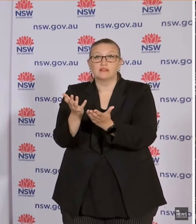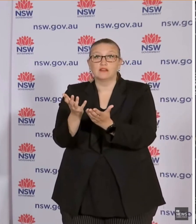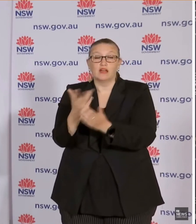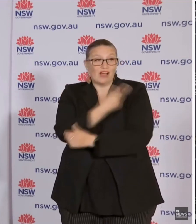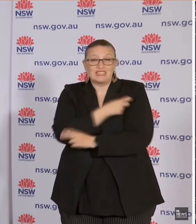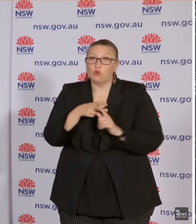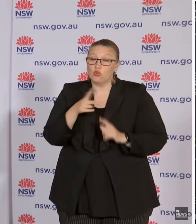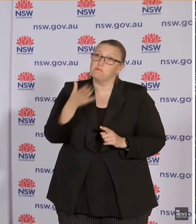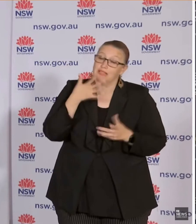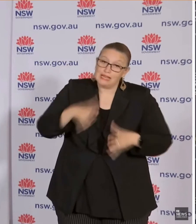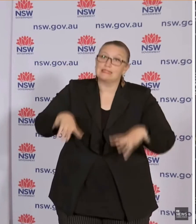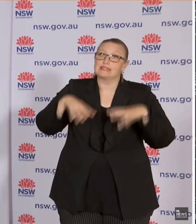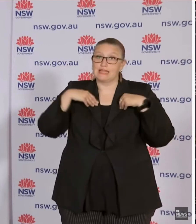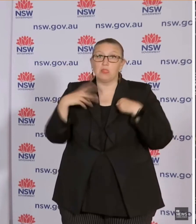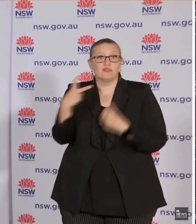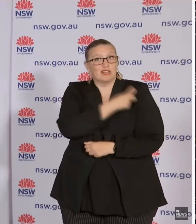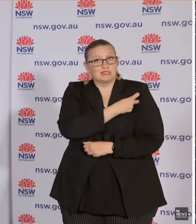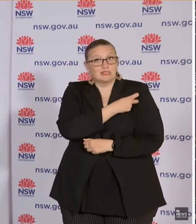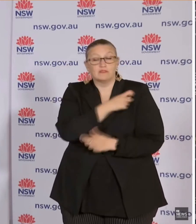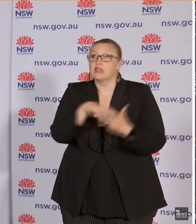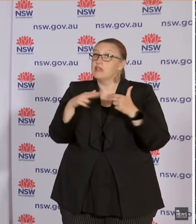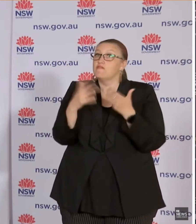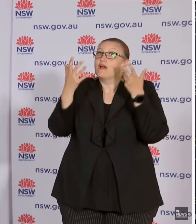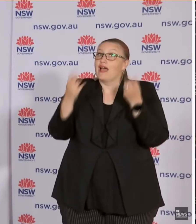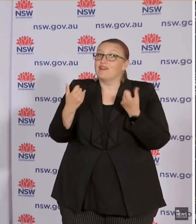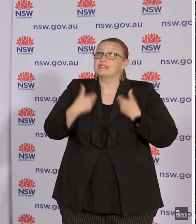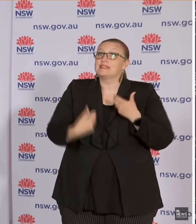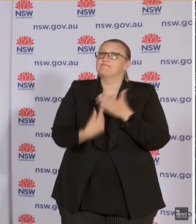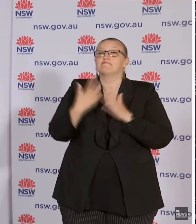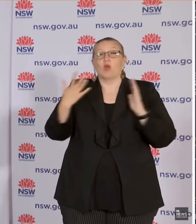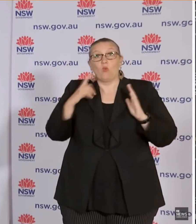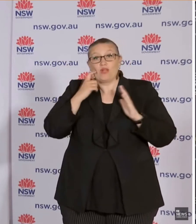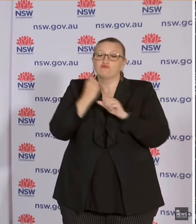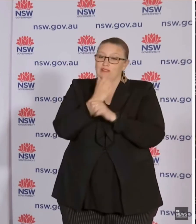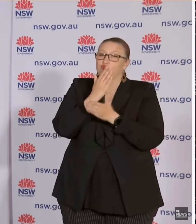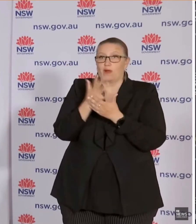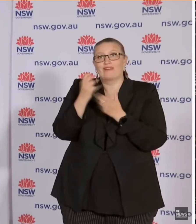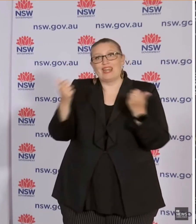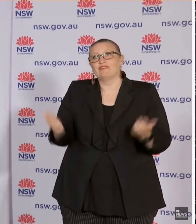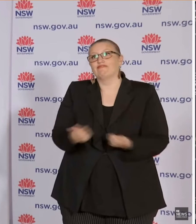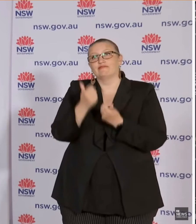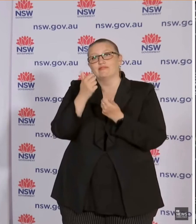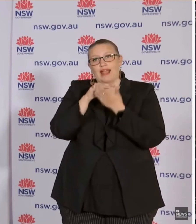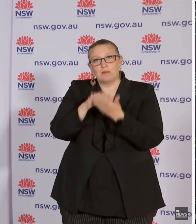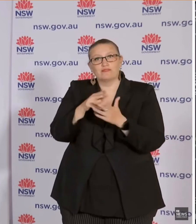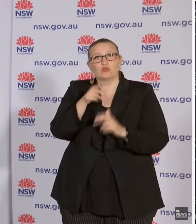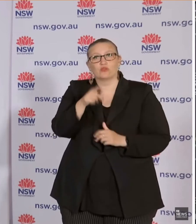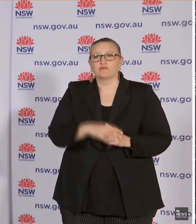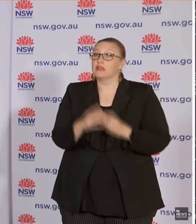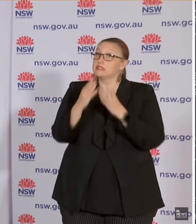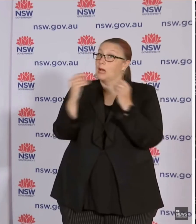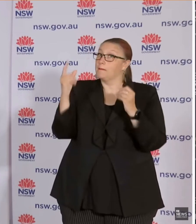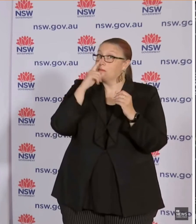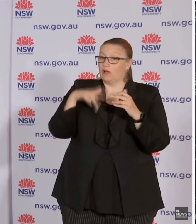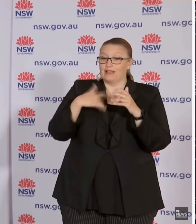hopefully we'll be able to make sure that we've got adequate care for you. Certainly there have been a number of patients that have been transferred to our major hospitals, but not